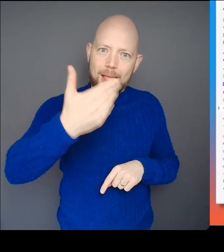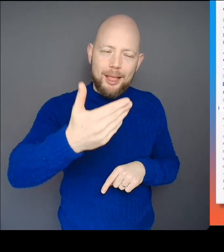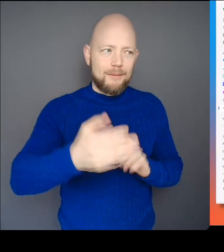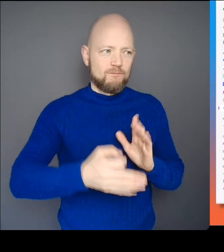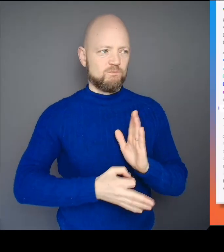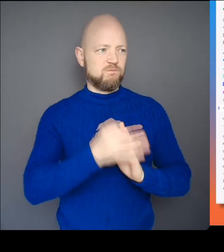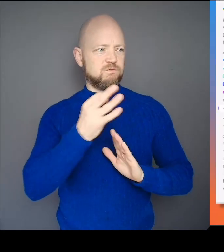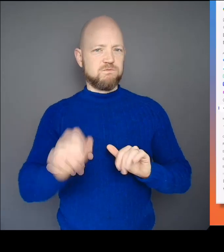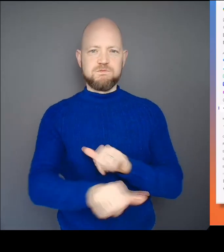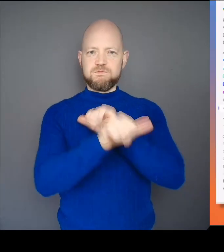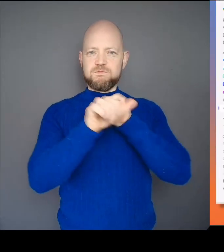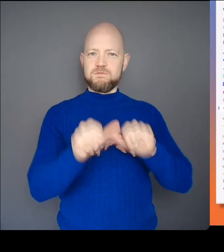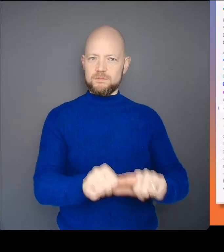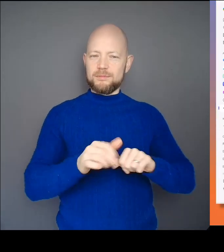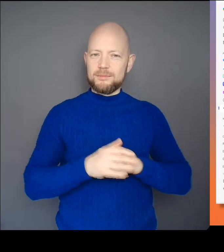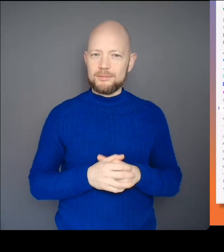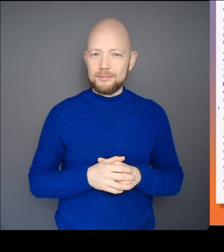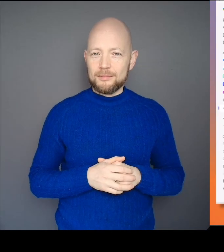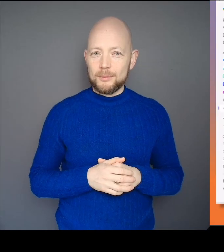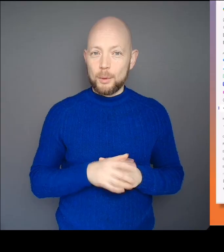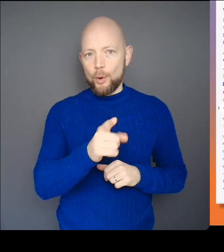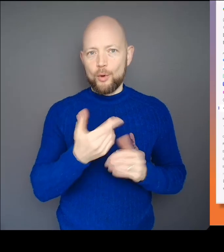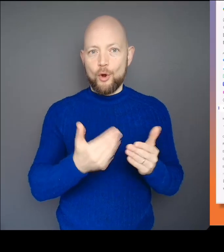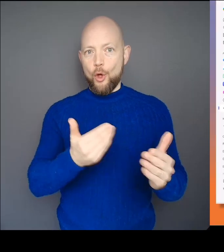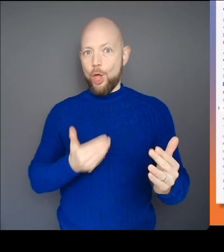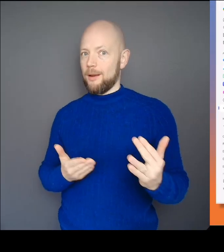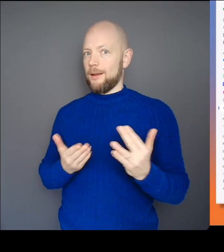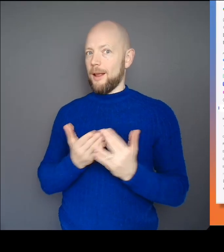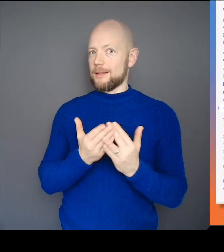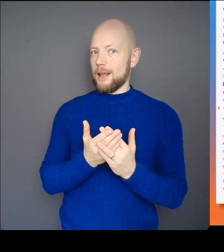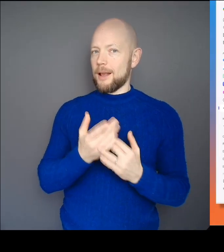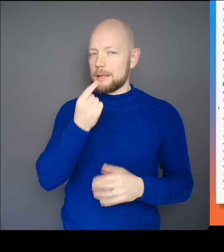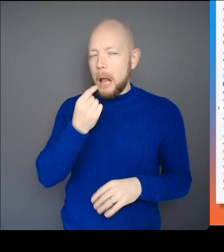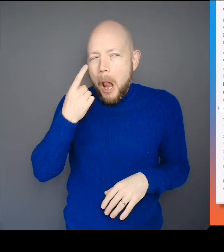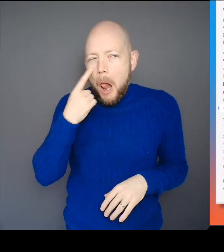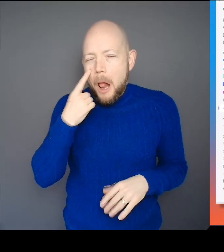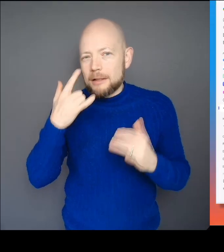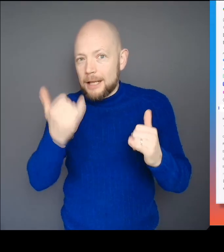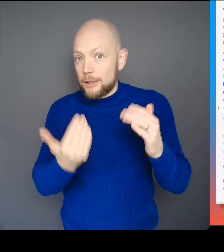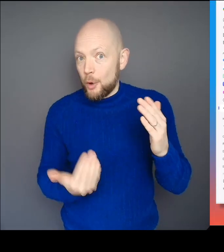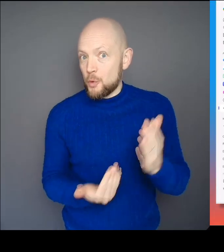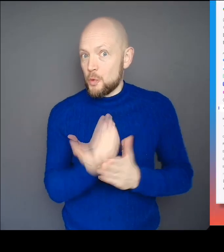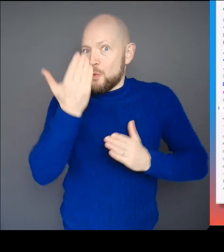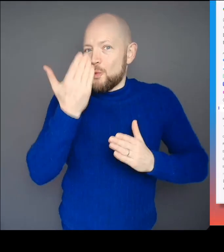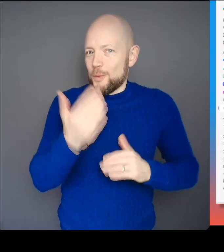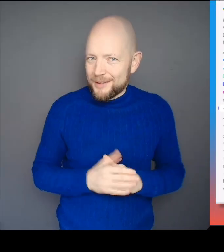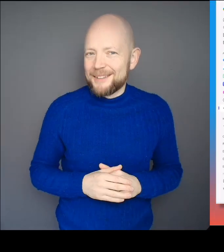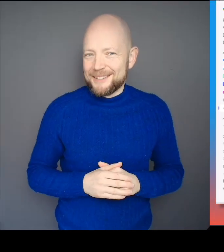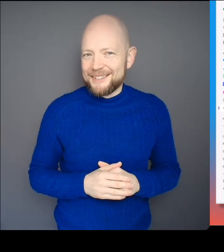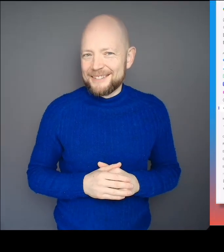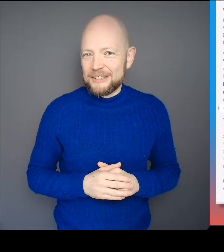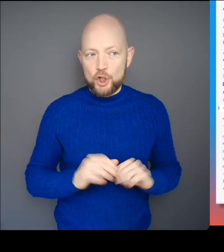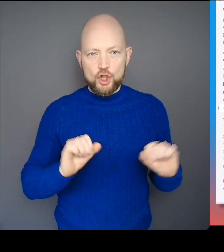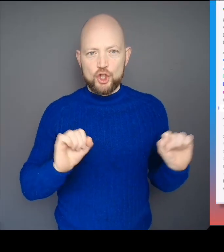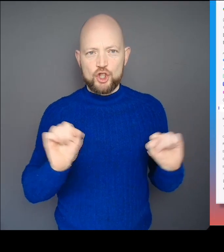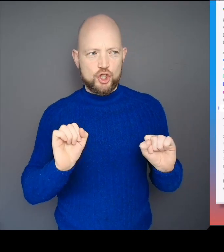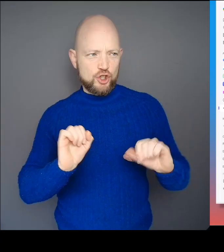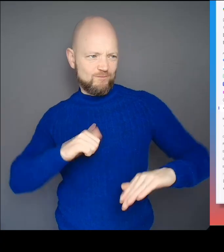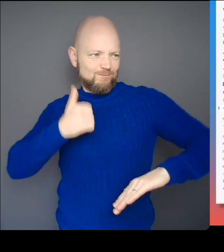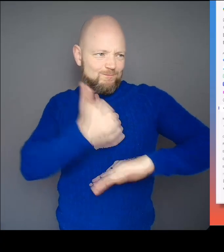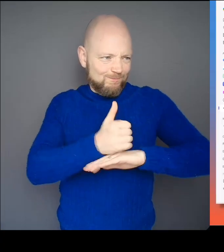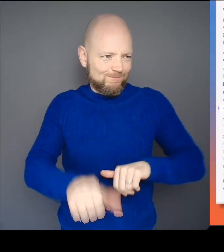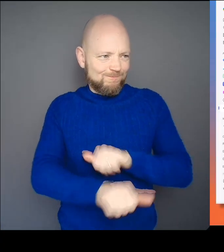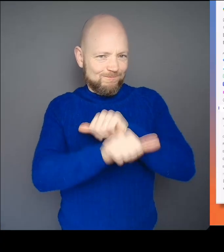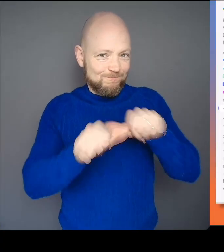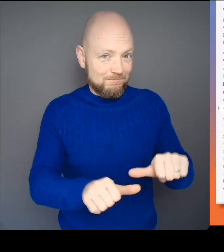has opted in, the admin's opted into the Frontier program, basically means you're getting early access to some of the things that are coming